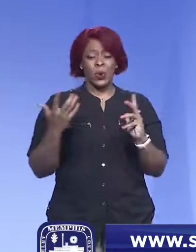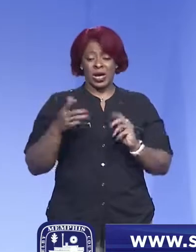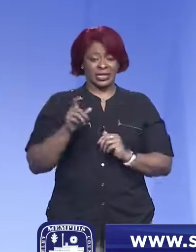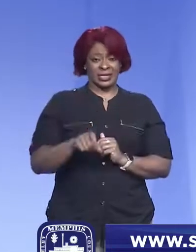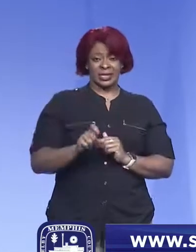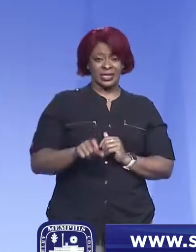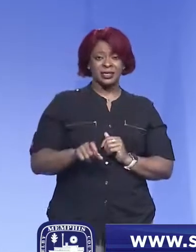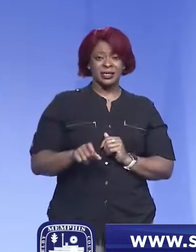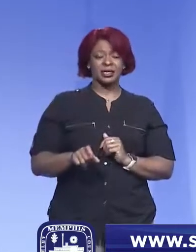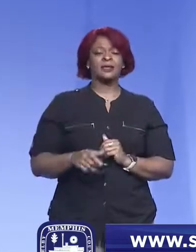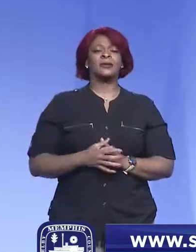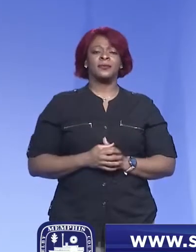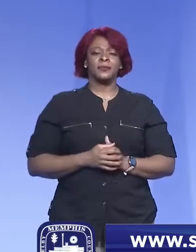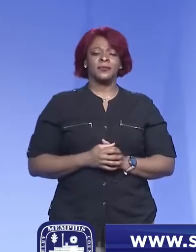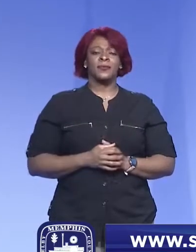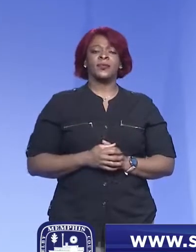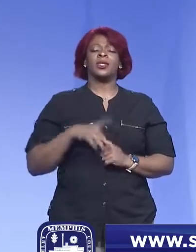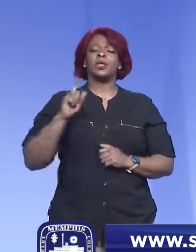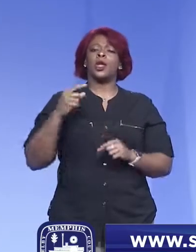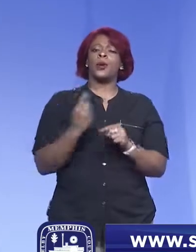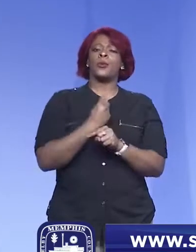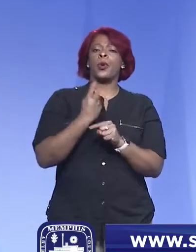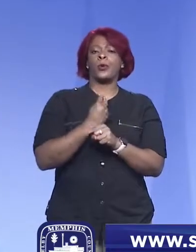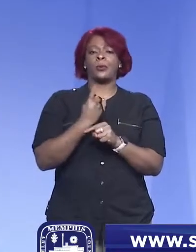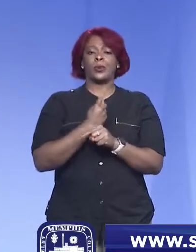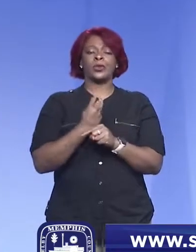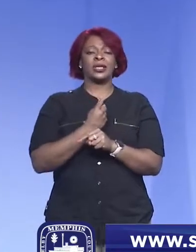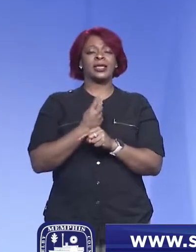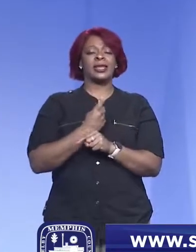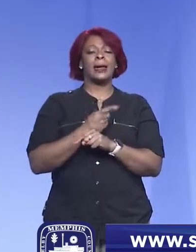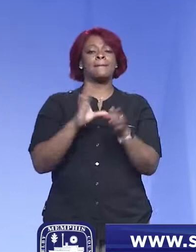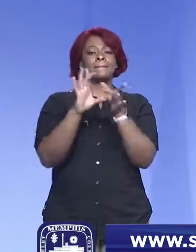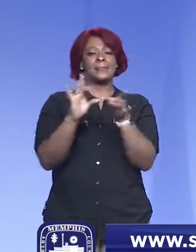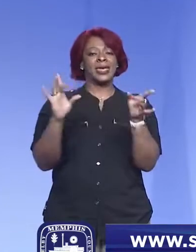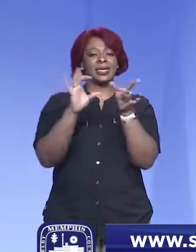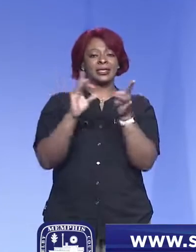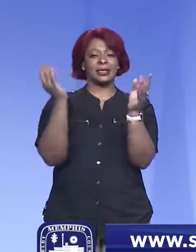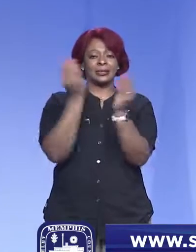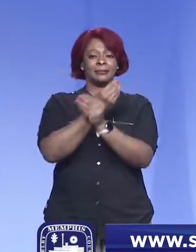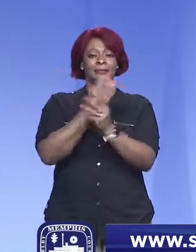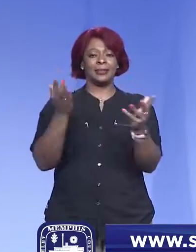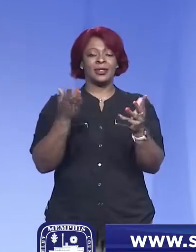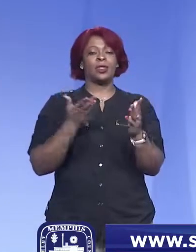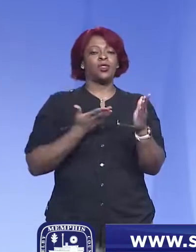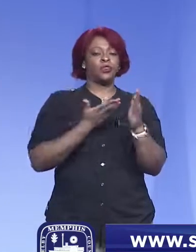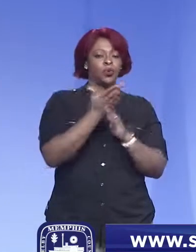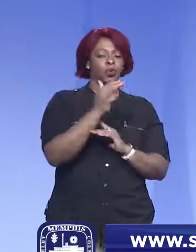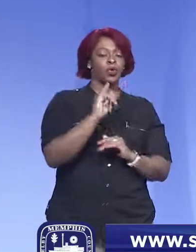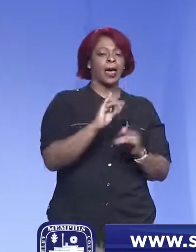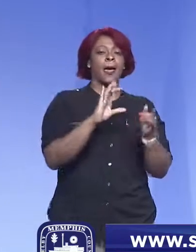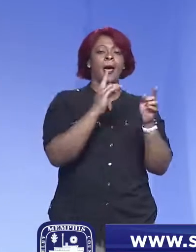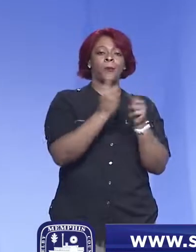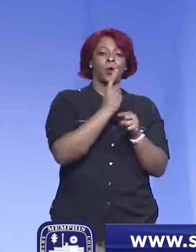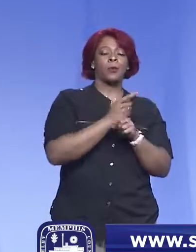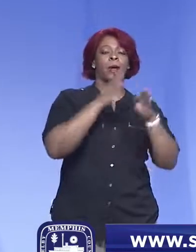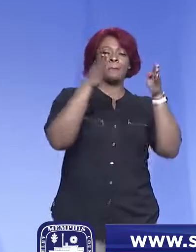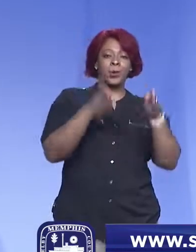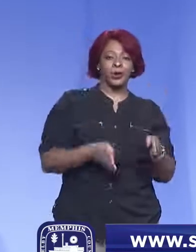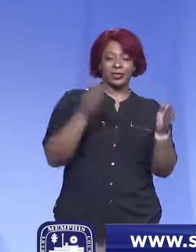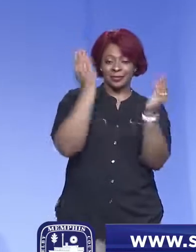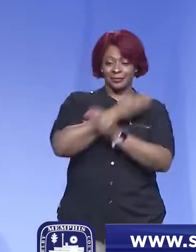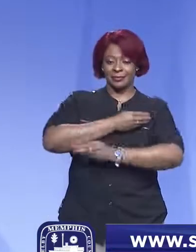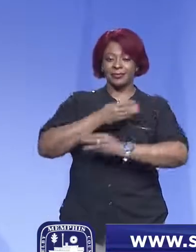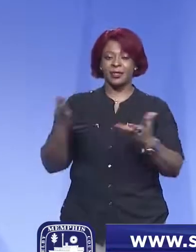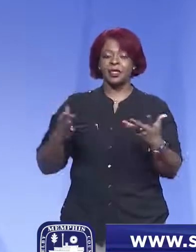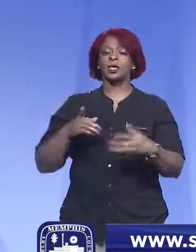needed is an appropriate message by the appropriate messenger that